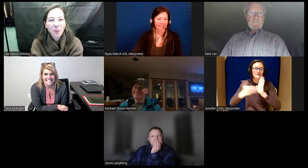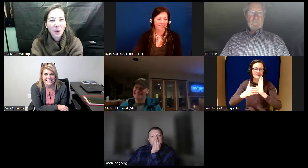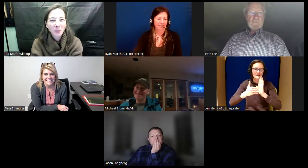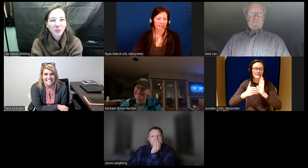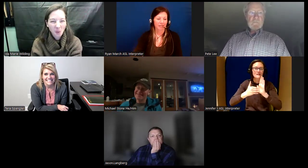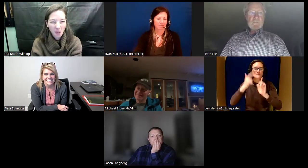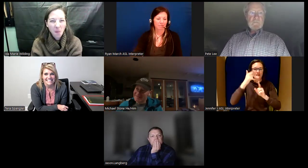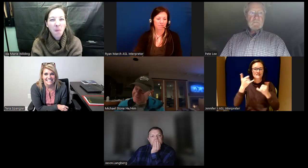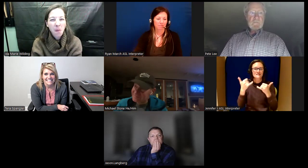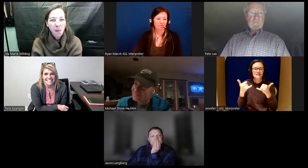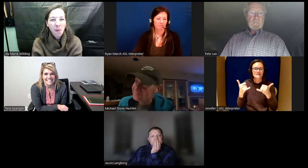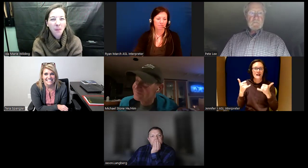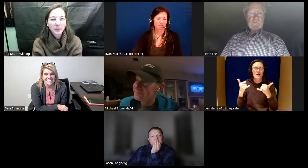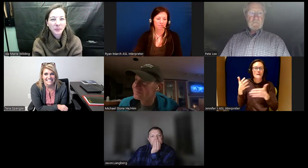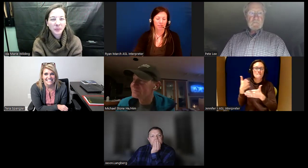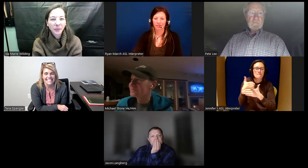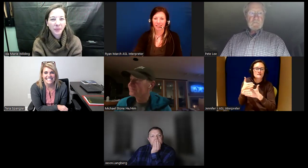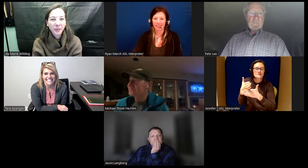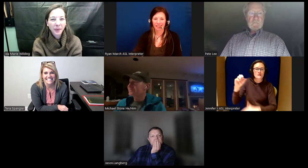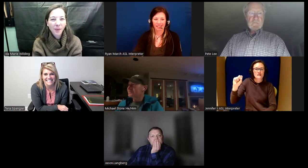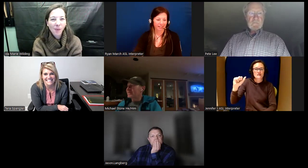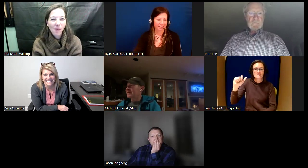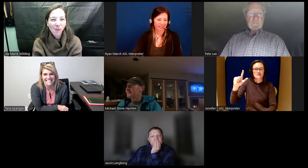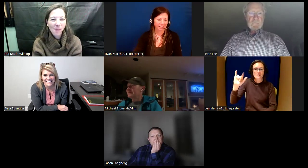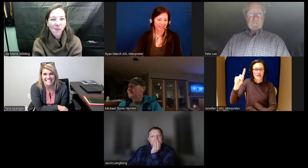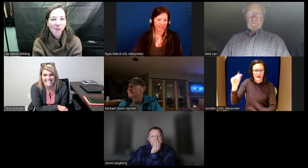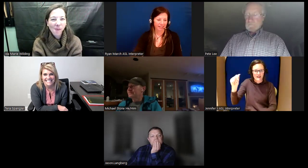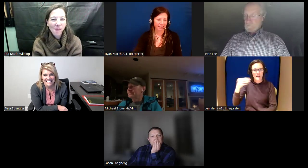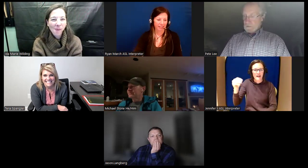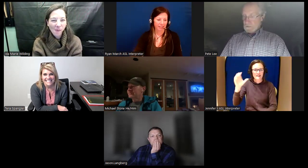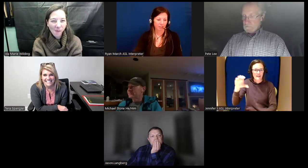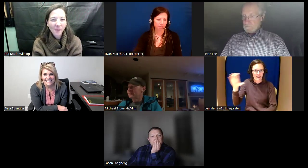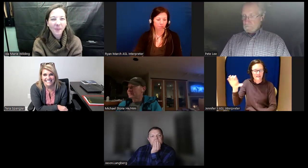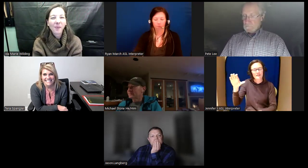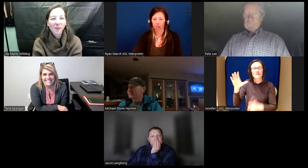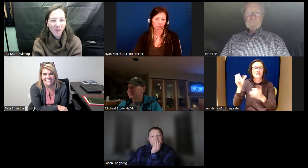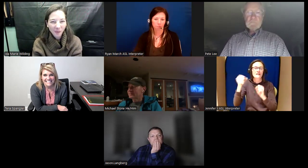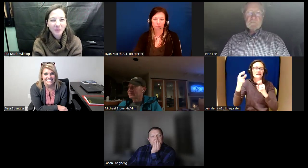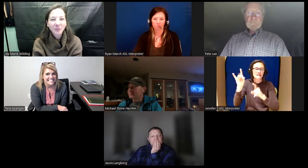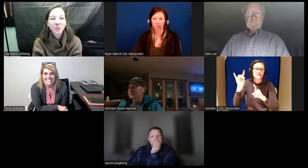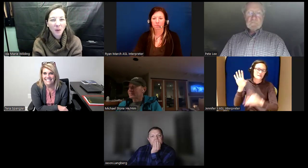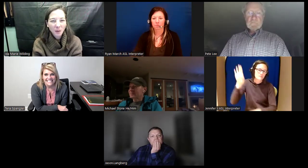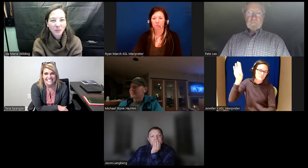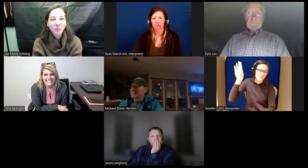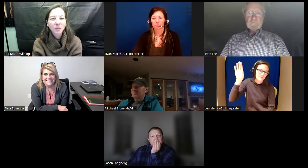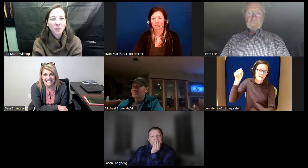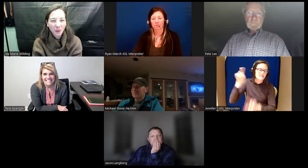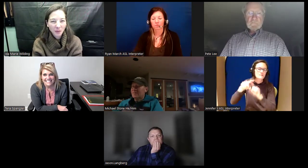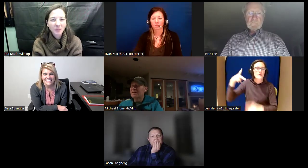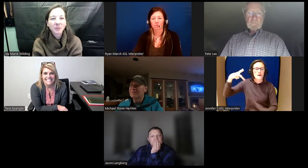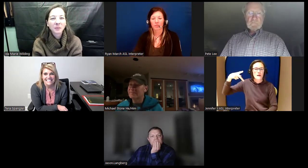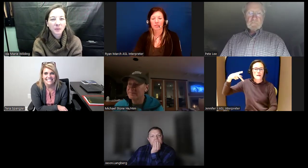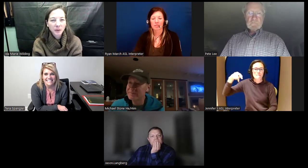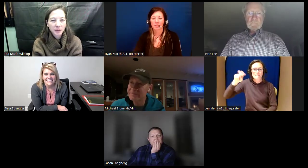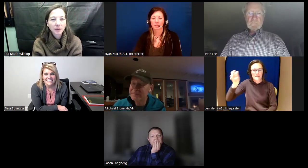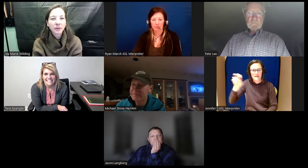I'm heading between Salida and Canyon. Perfect. Yeah, I had my hand up, and Pete and Michael were talking about the same